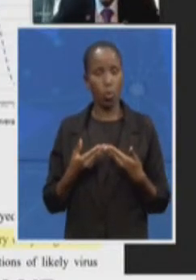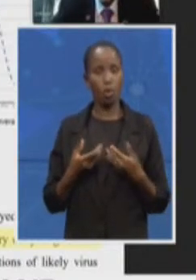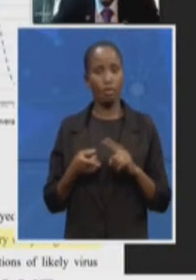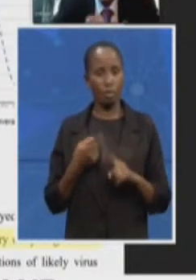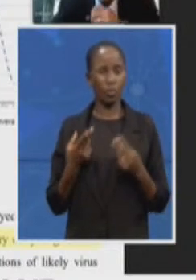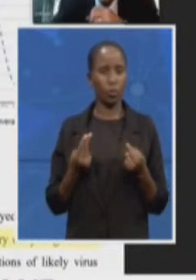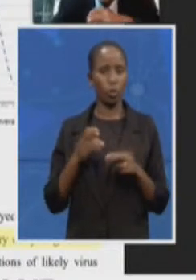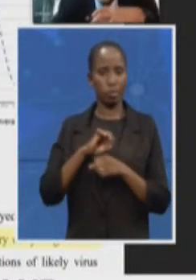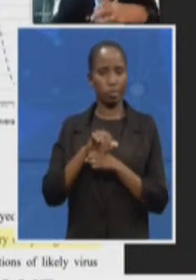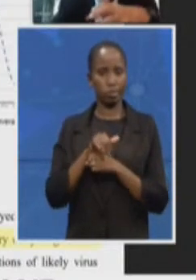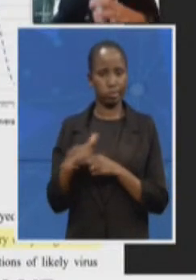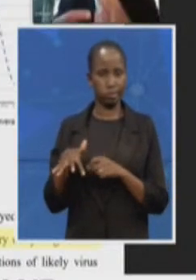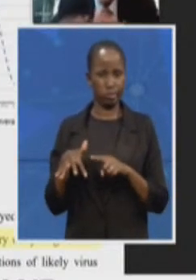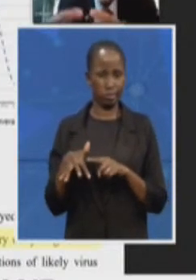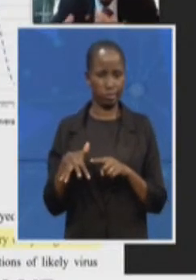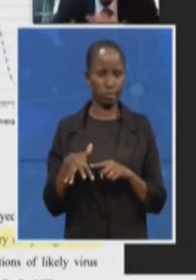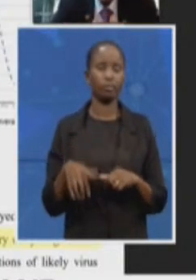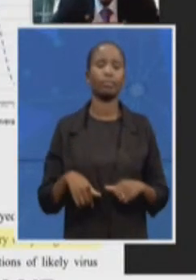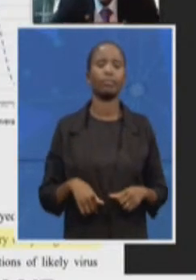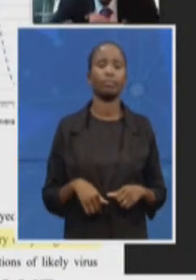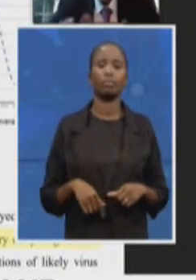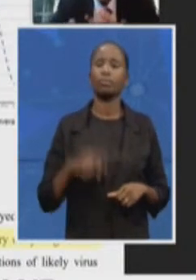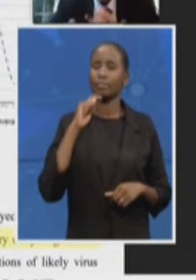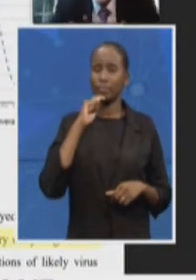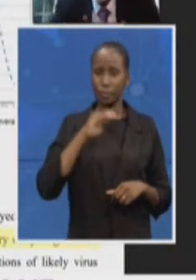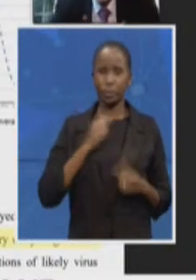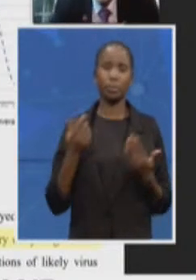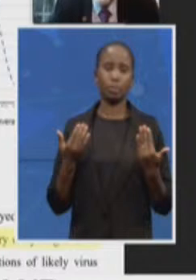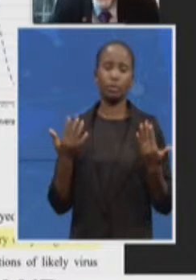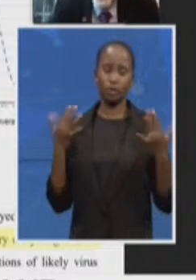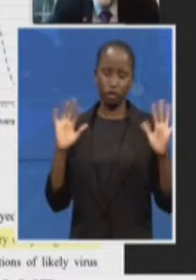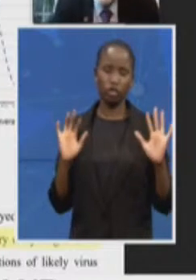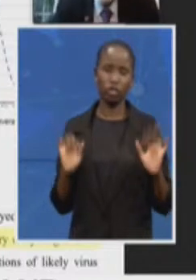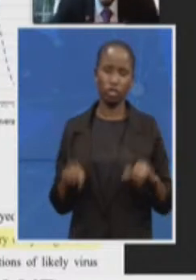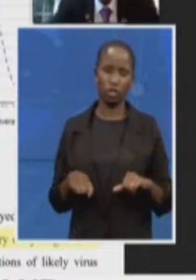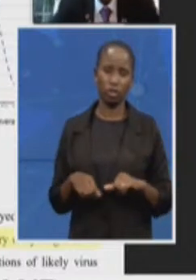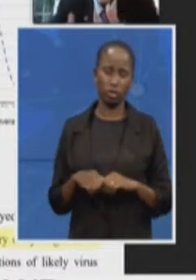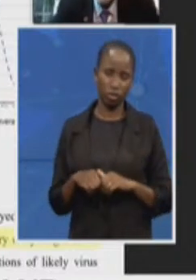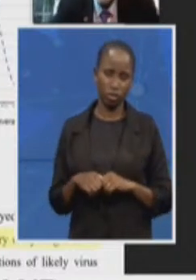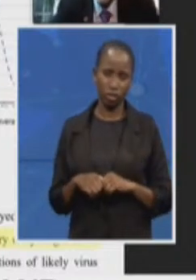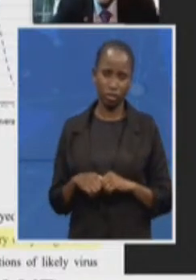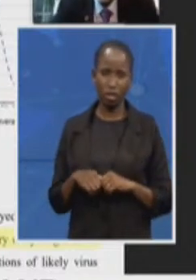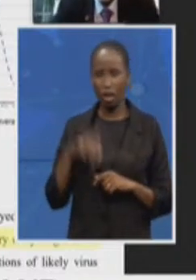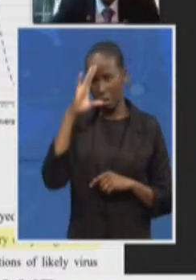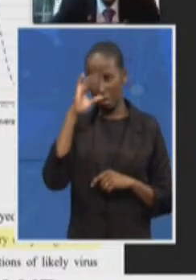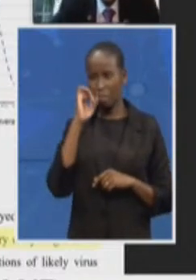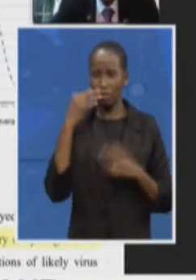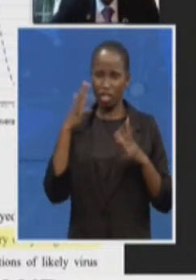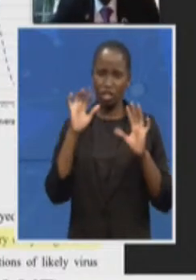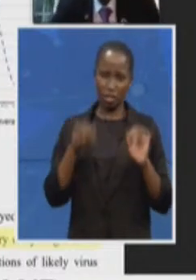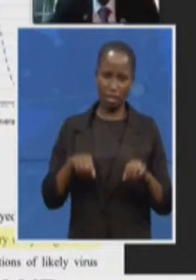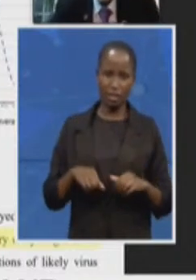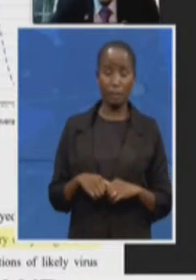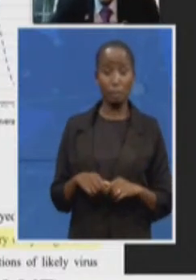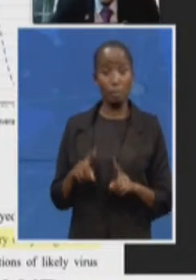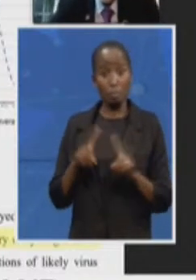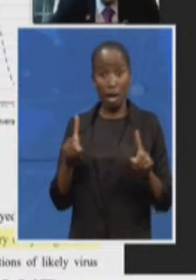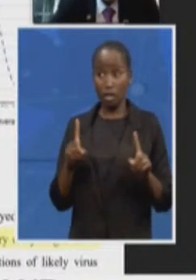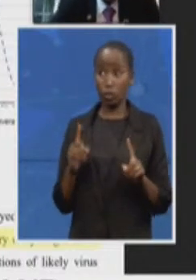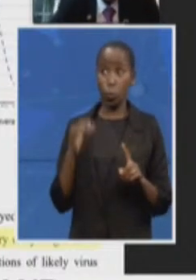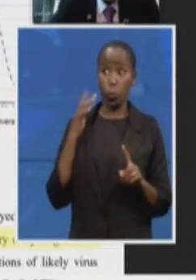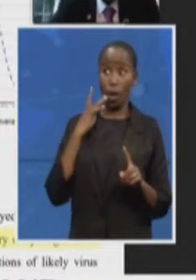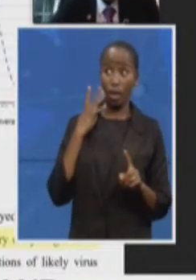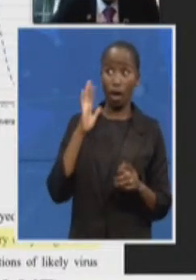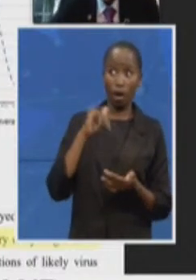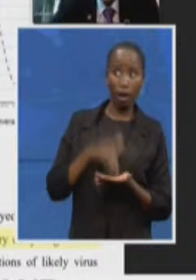this and we anticipated it would come. We didn't know exactly when it would come, what it would look like, but we had some ideas